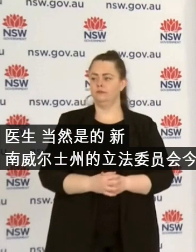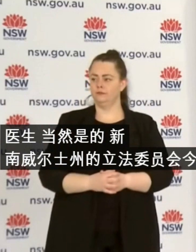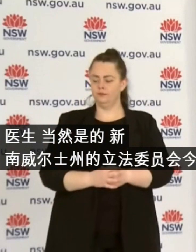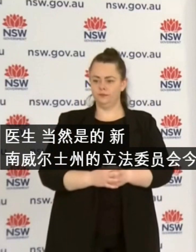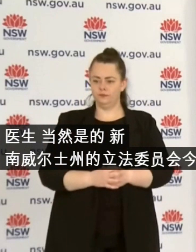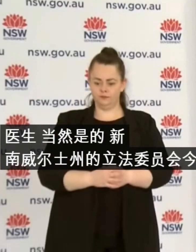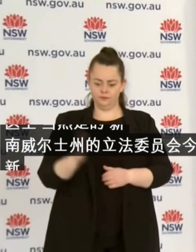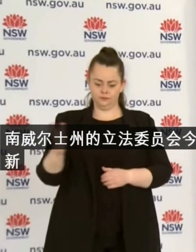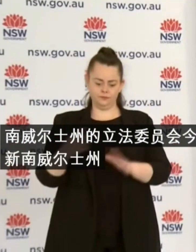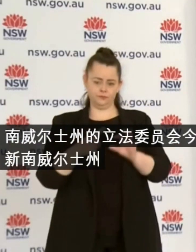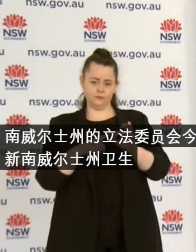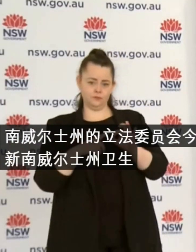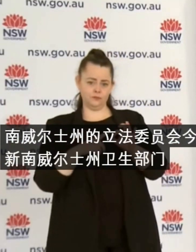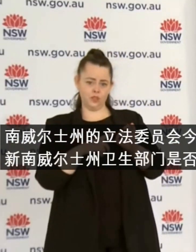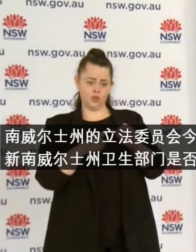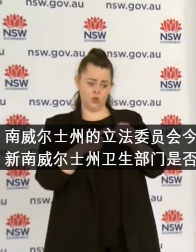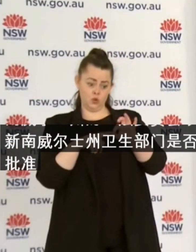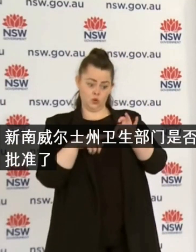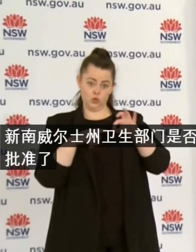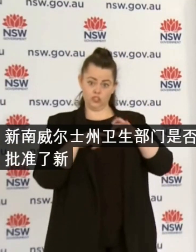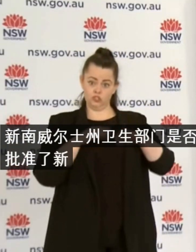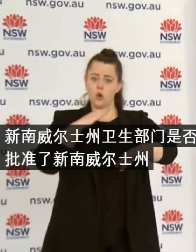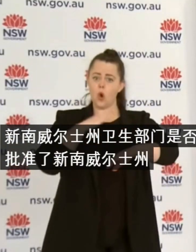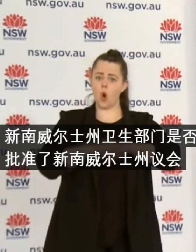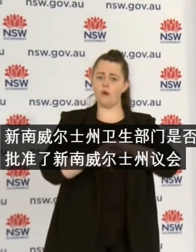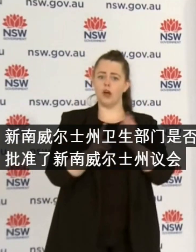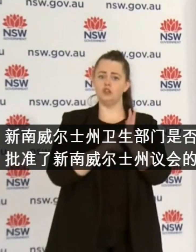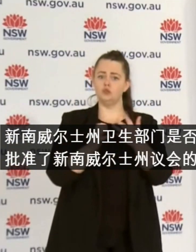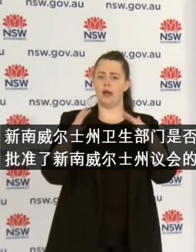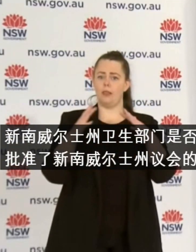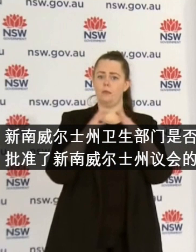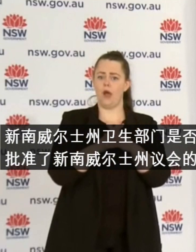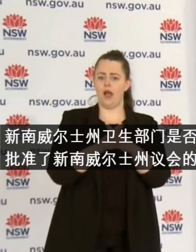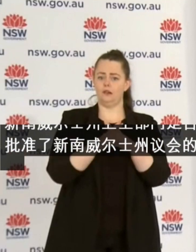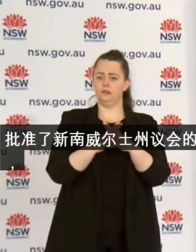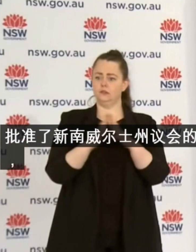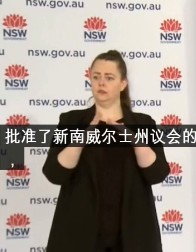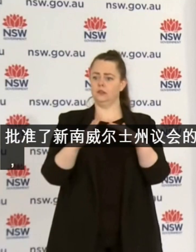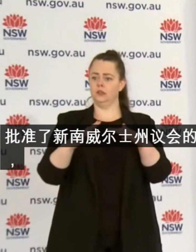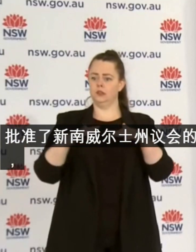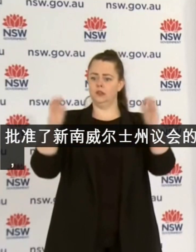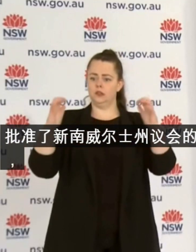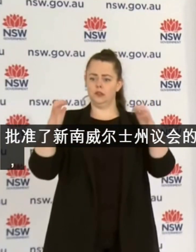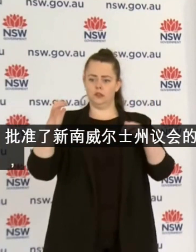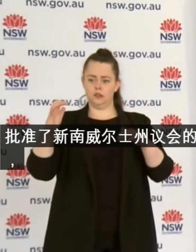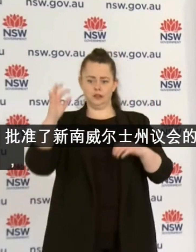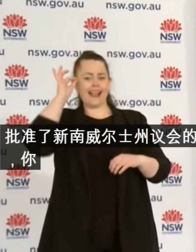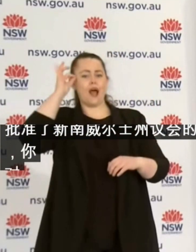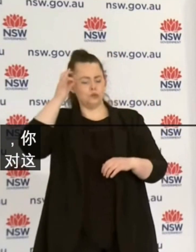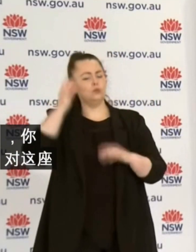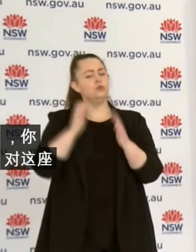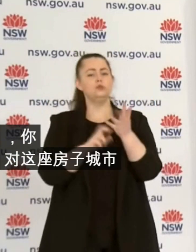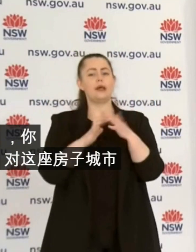Wales is going to attempt to sit today. Has New South Wales Health approved the COVID safety plan for New South Wales Parliament, and would